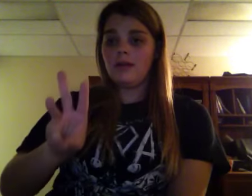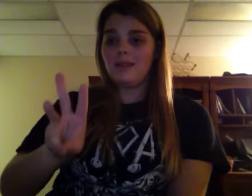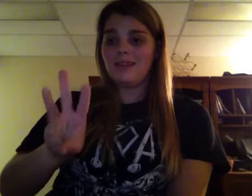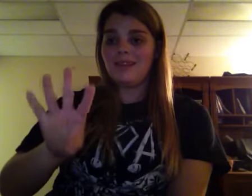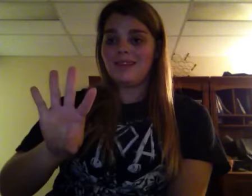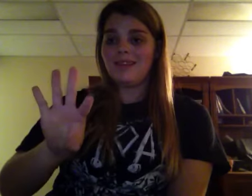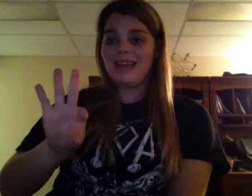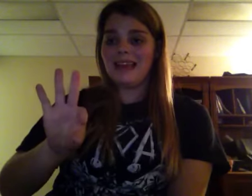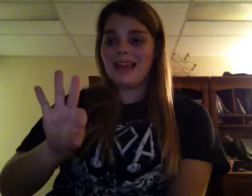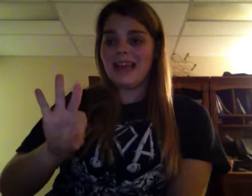$269